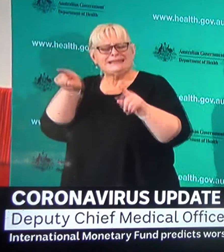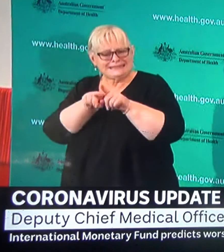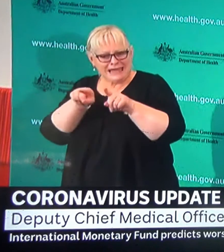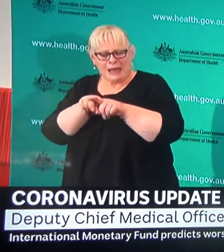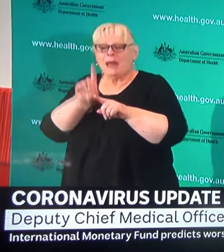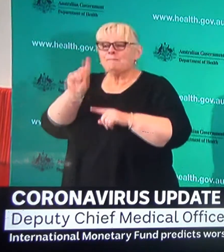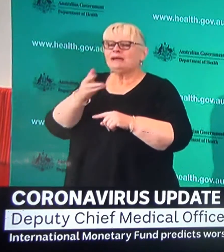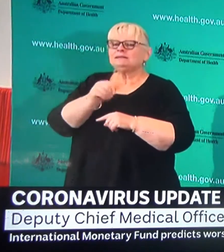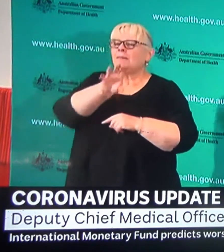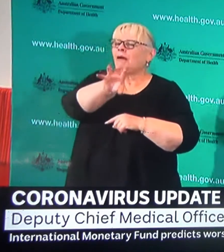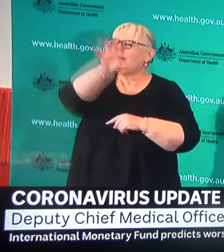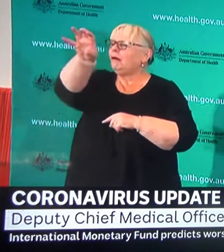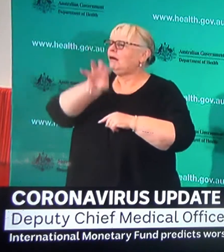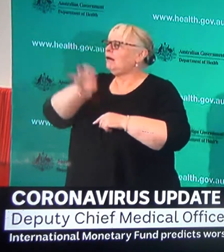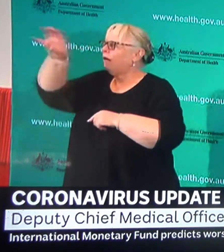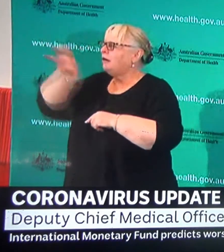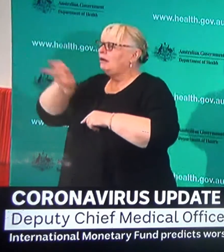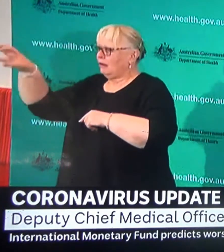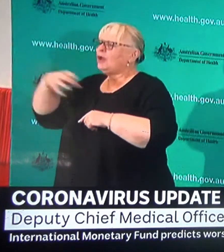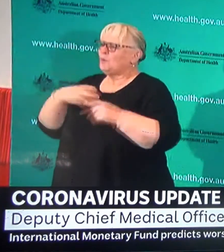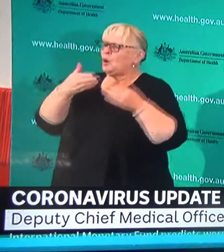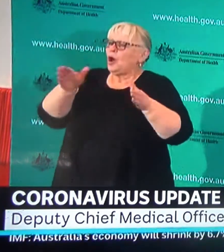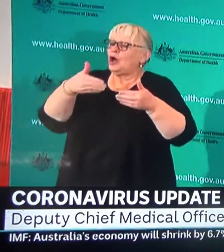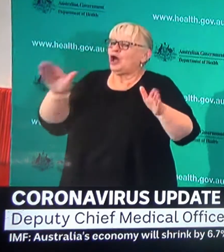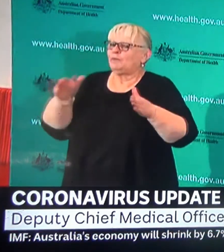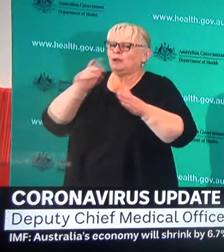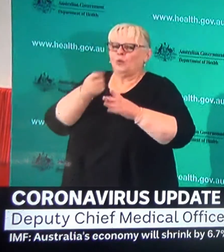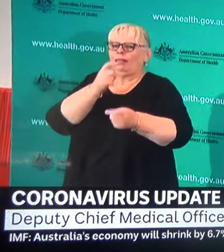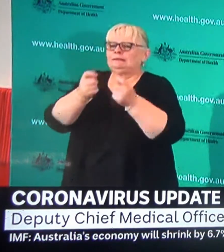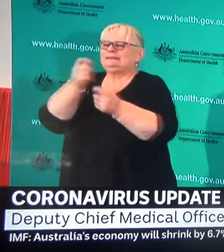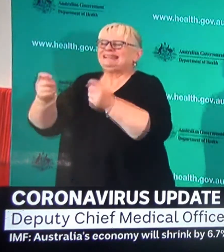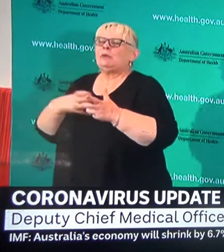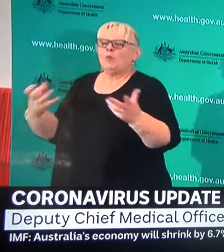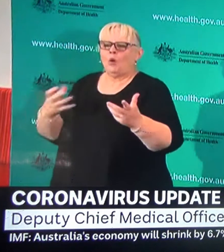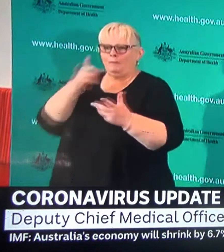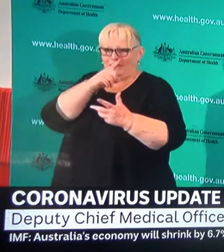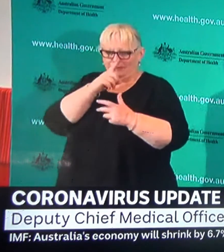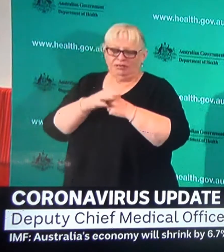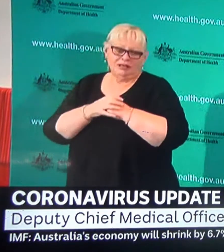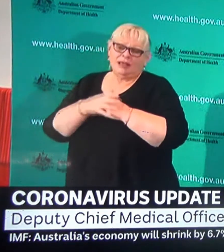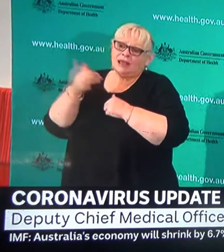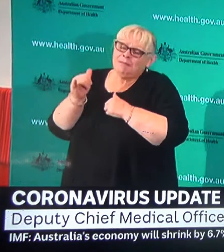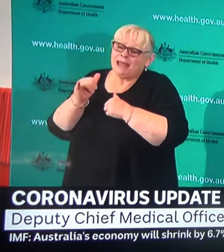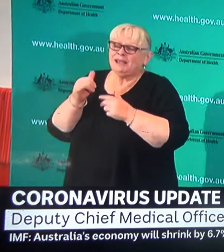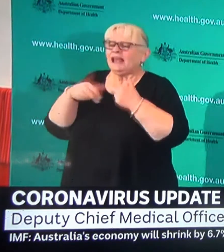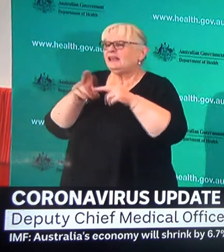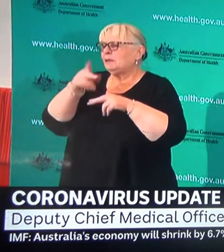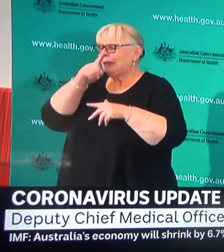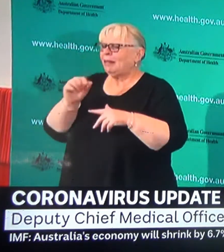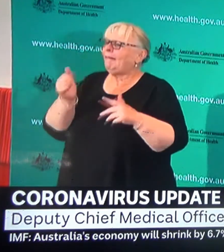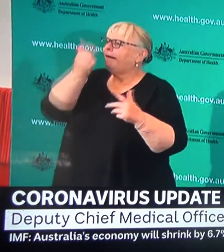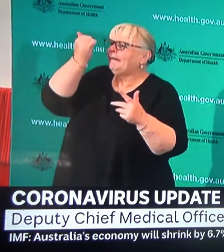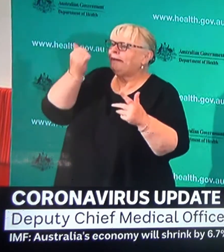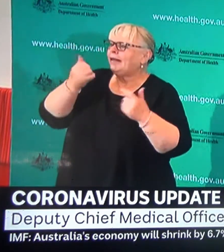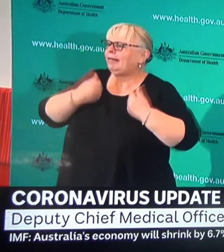health units that are taking a broader view of the symptoms that might be required, and maybe we should say milder symptoms